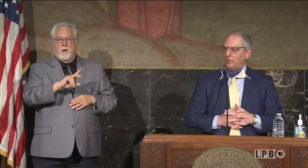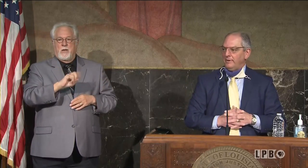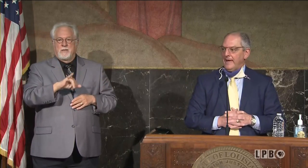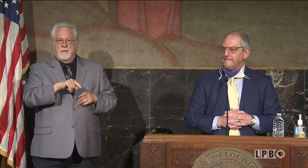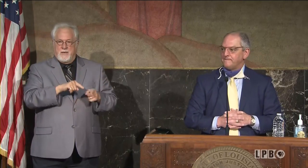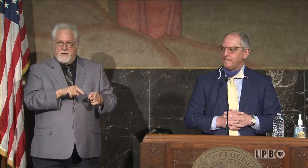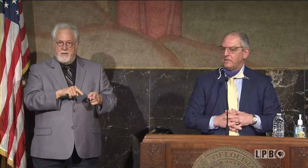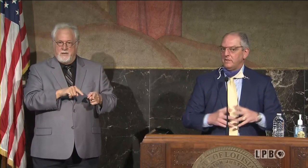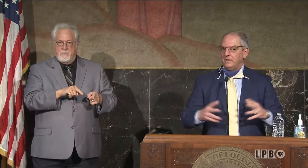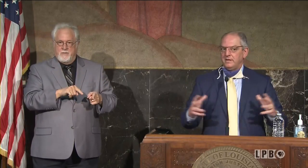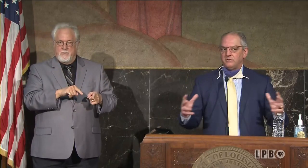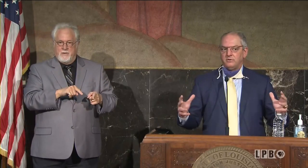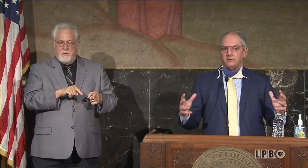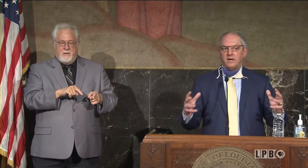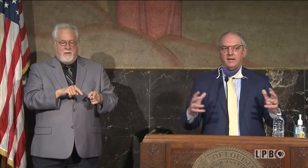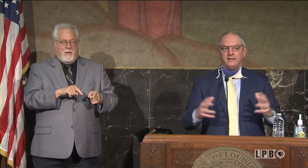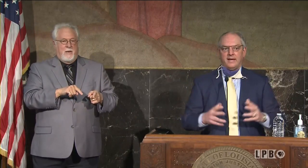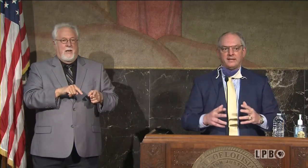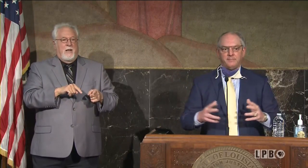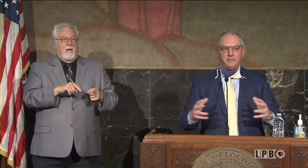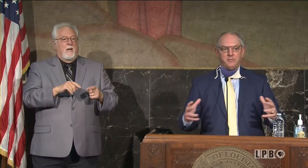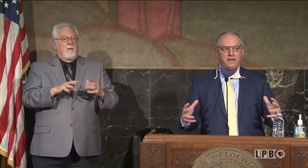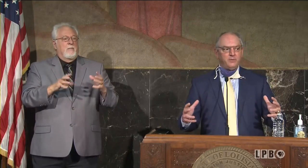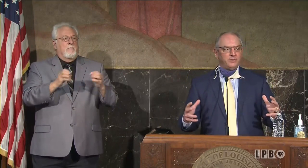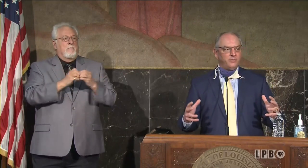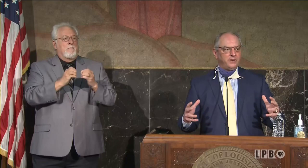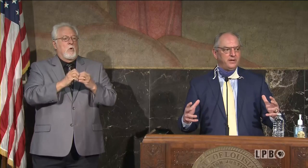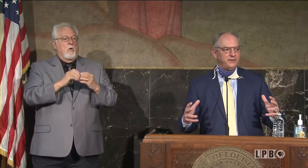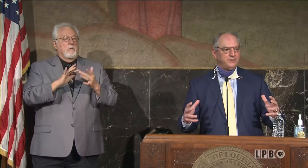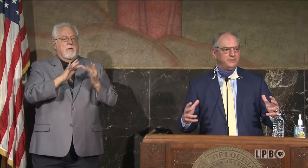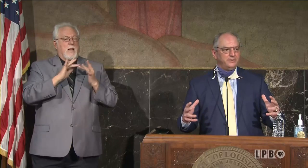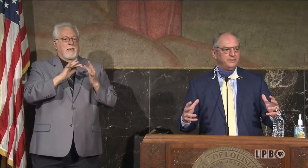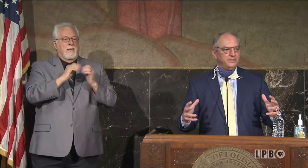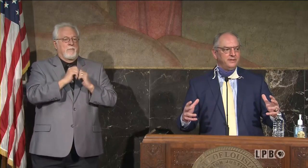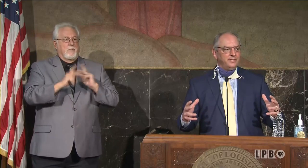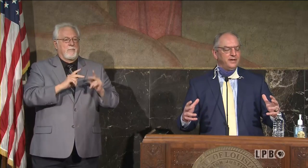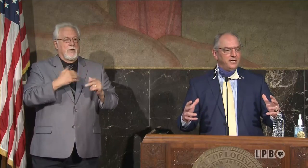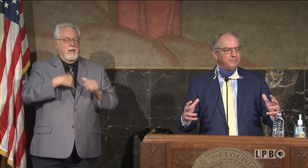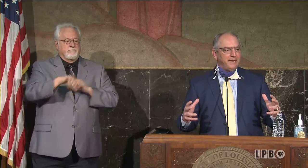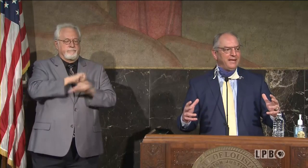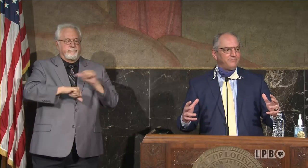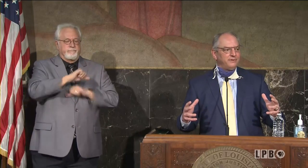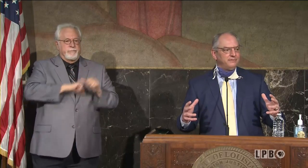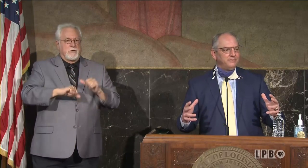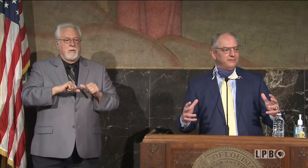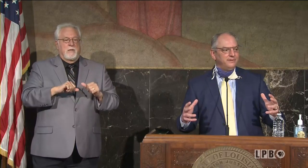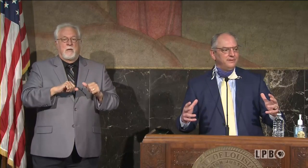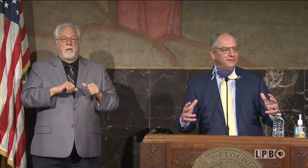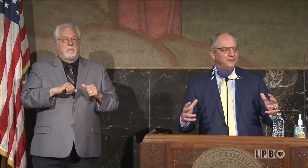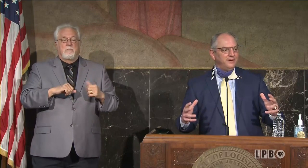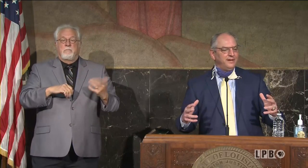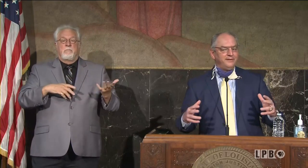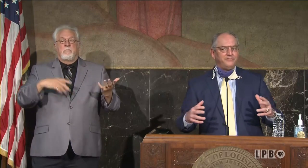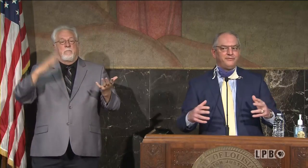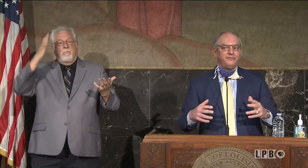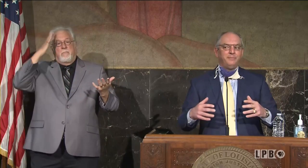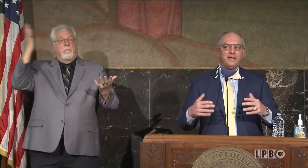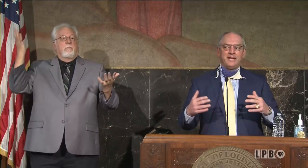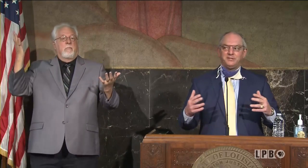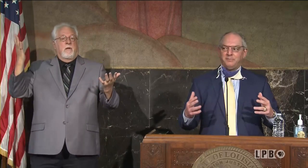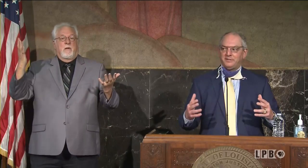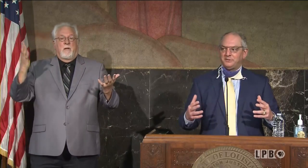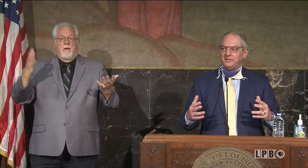on Memorial Day, the additional contact that people made with one another, unmindful of